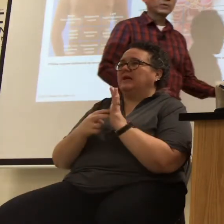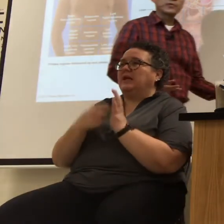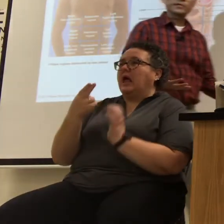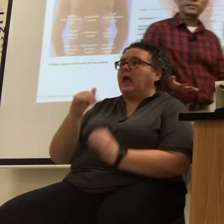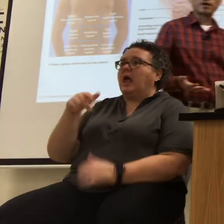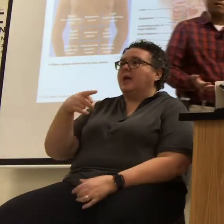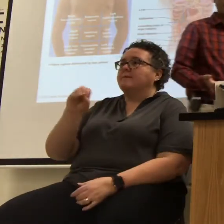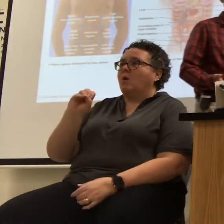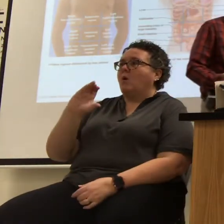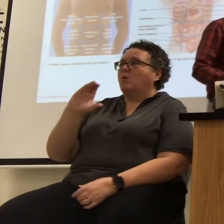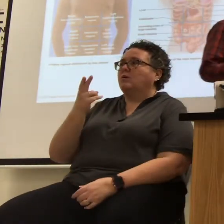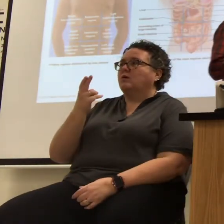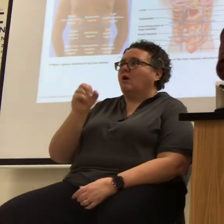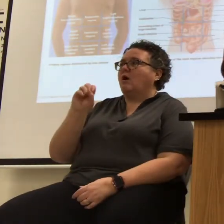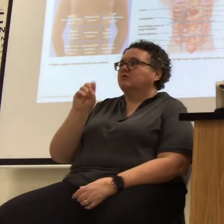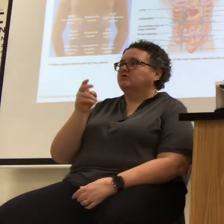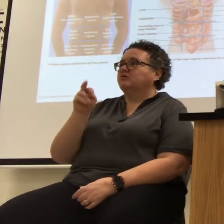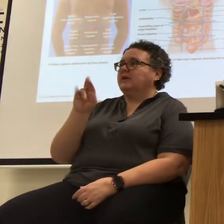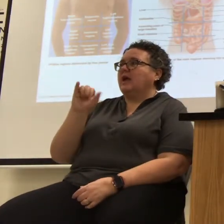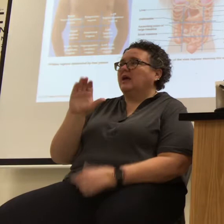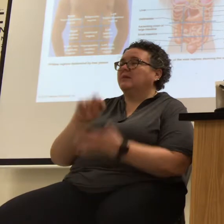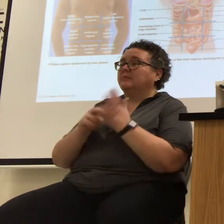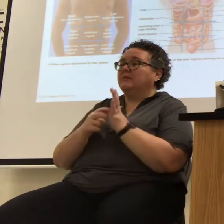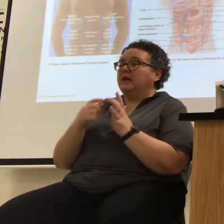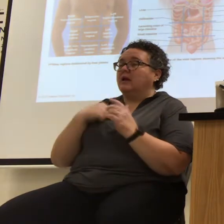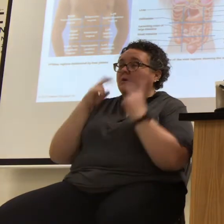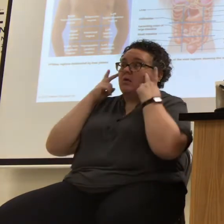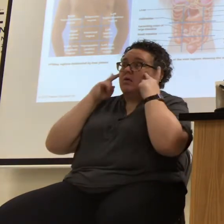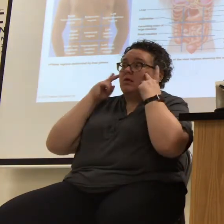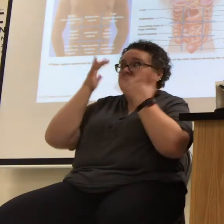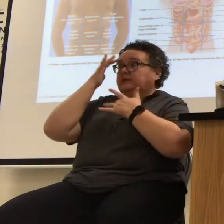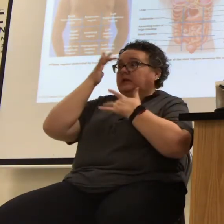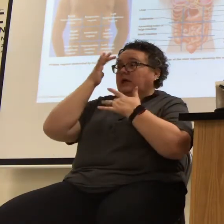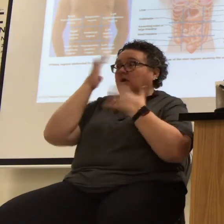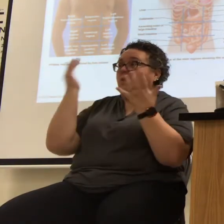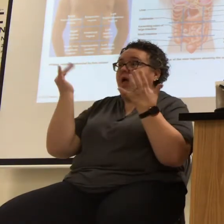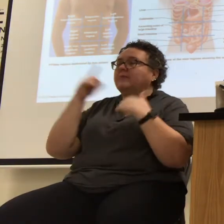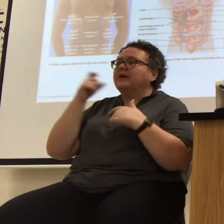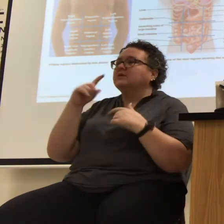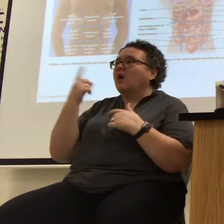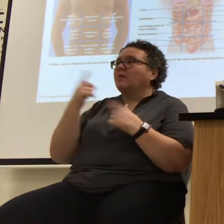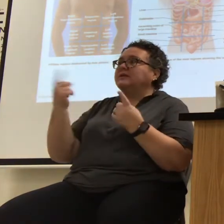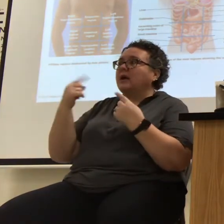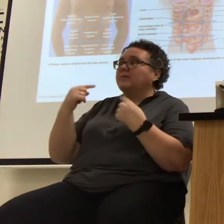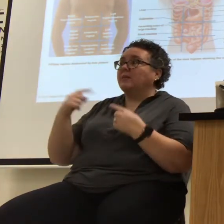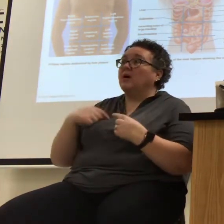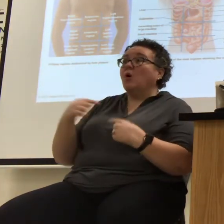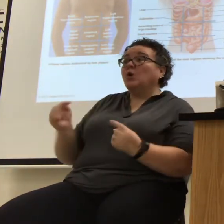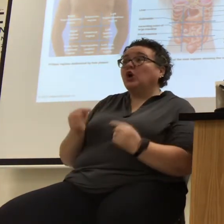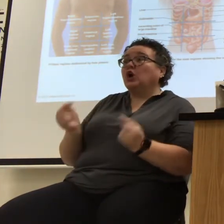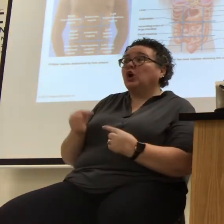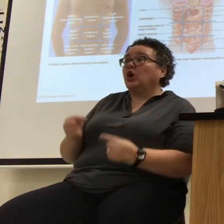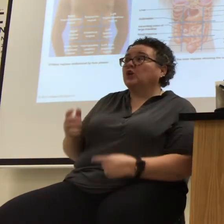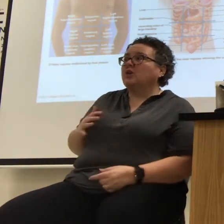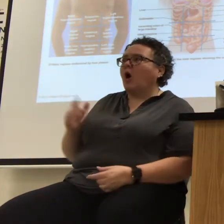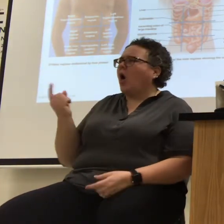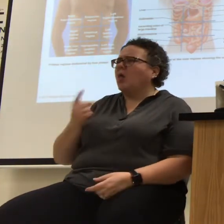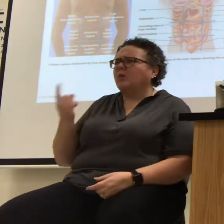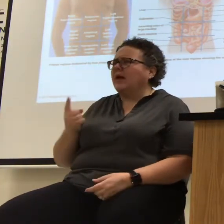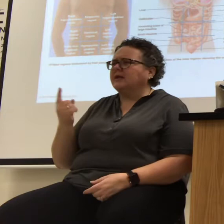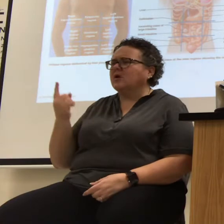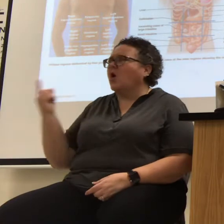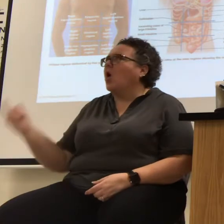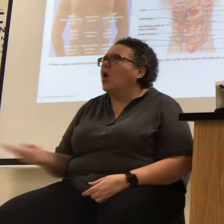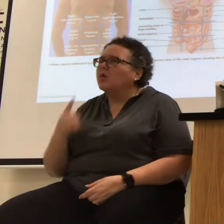always paranoid they're sick, right? And the reason why that name stuck is they always come, oh, it hurts here. Oh, I don't know, it hurts here. They always grab that region.